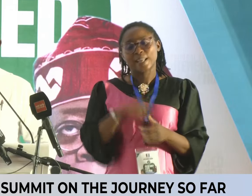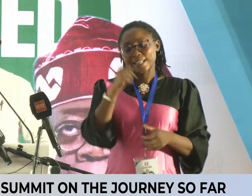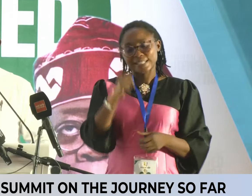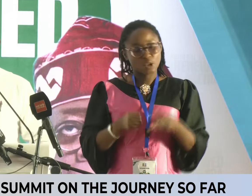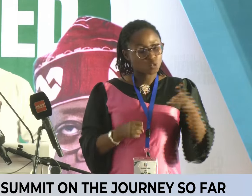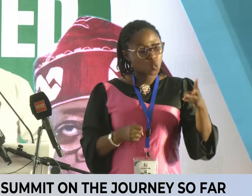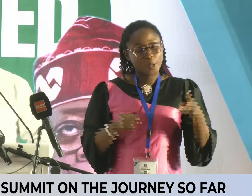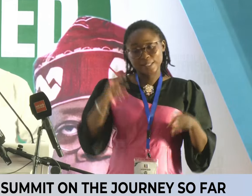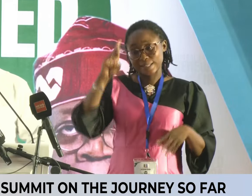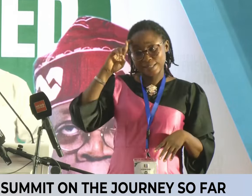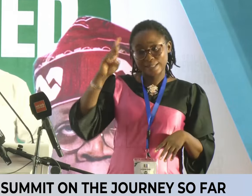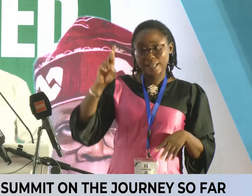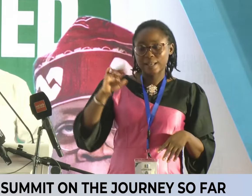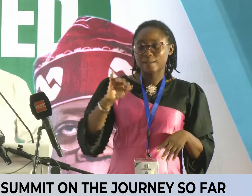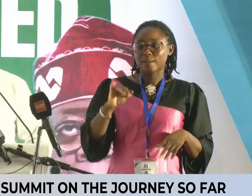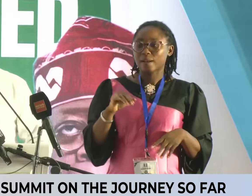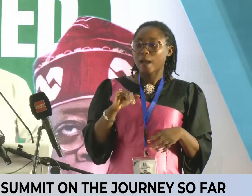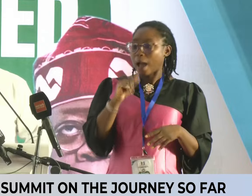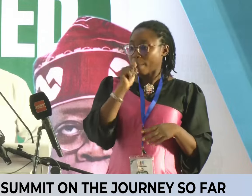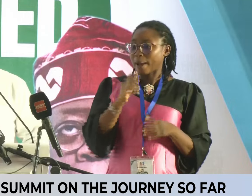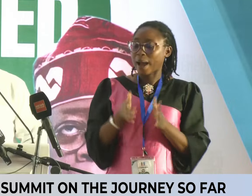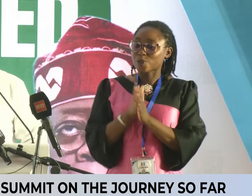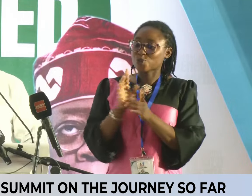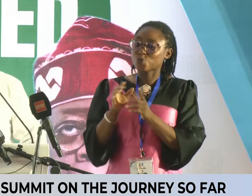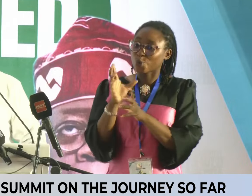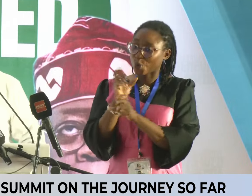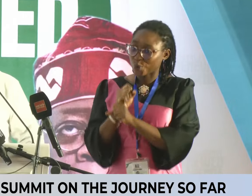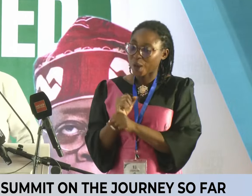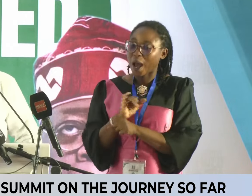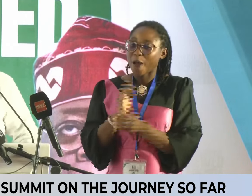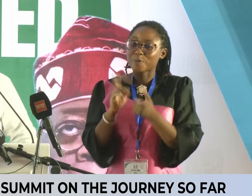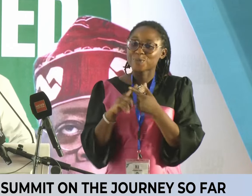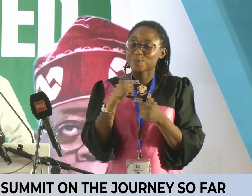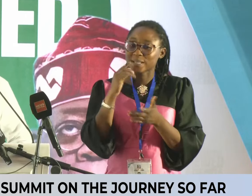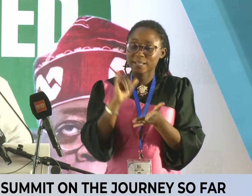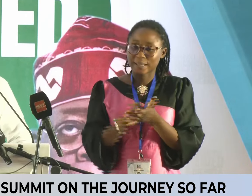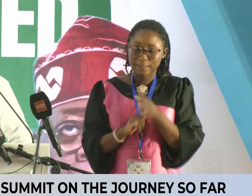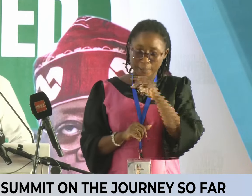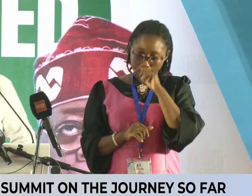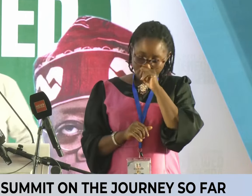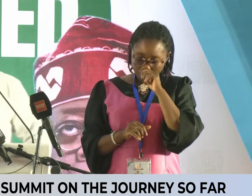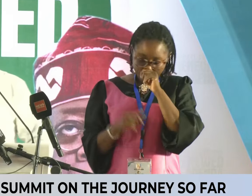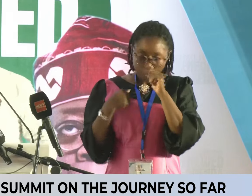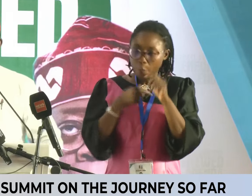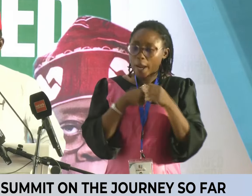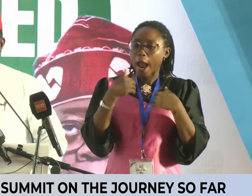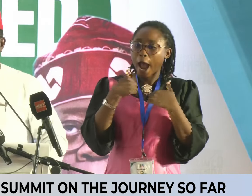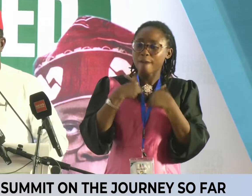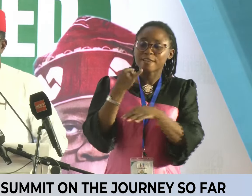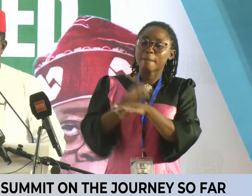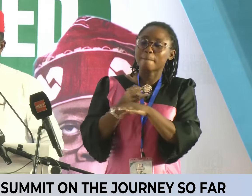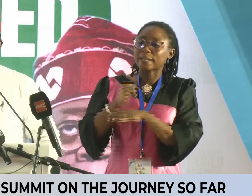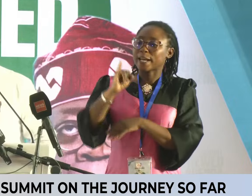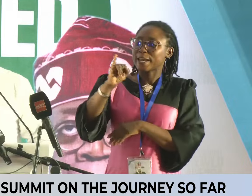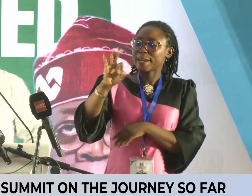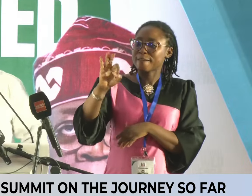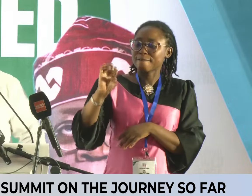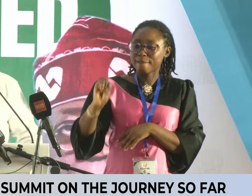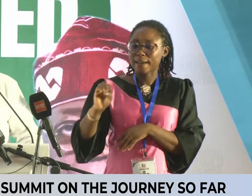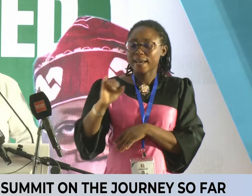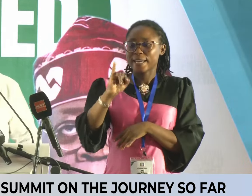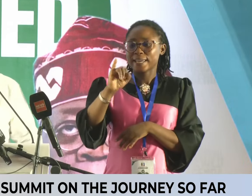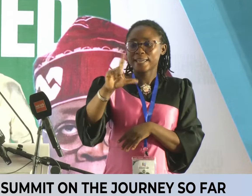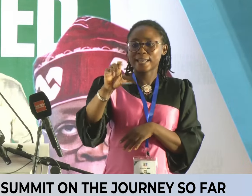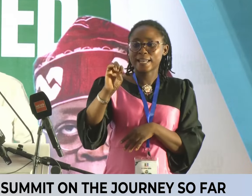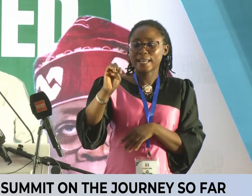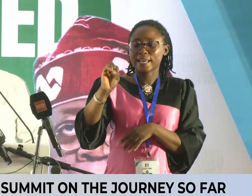Southwest, sir, I'm asked to round off. I want to say, sir, that we have the Ibadan, Ife, Ilesha being